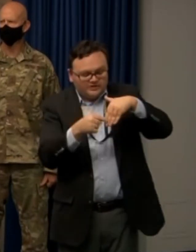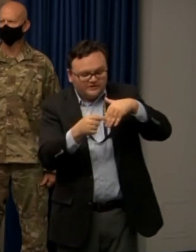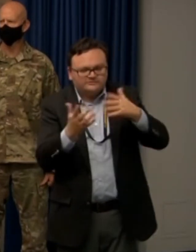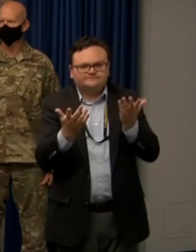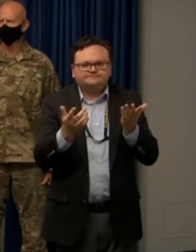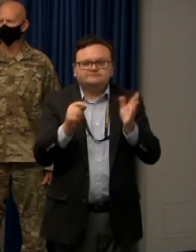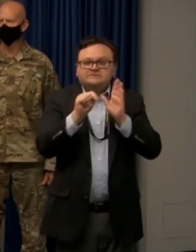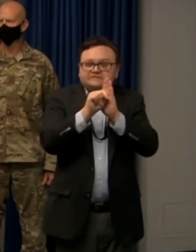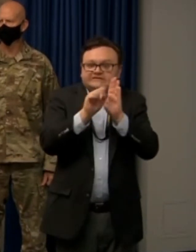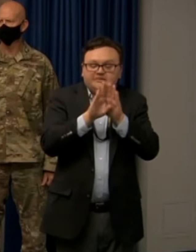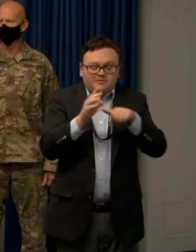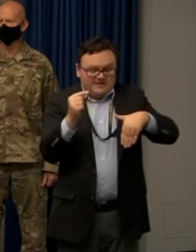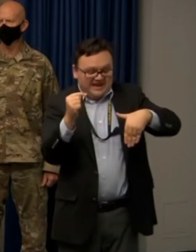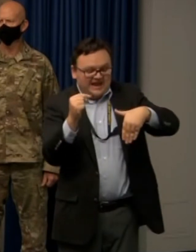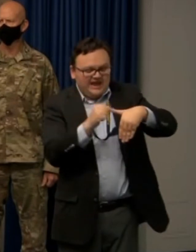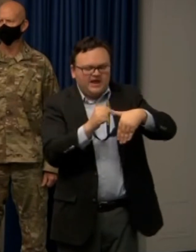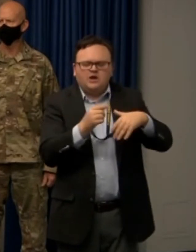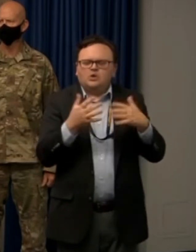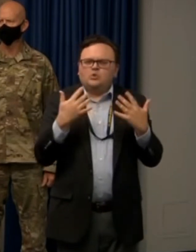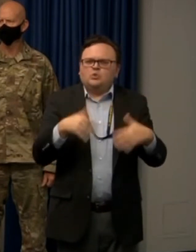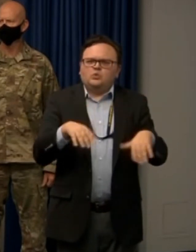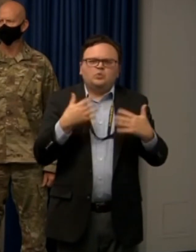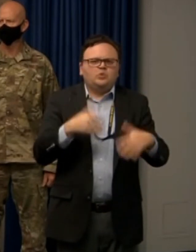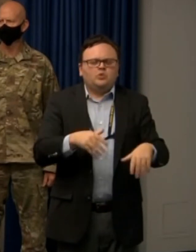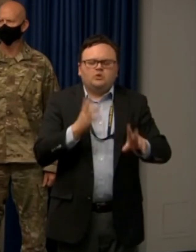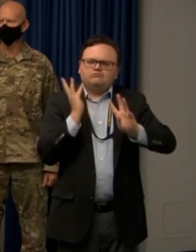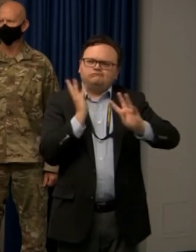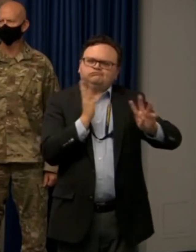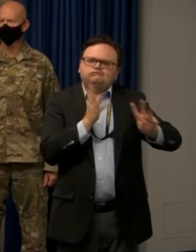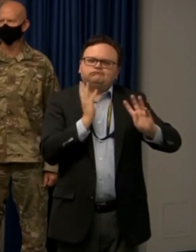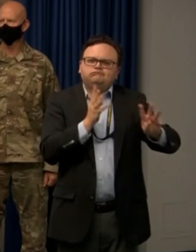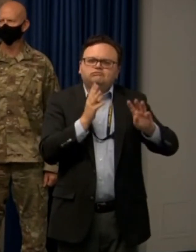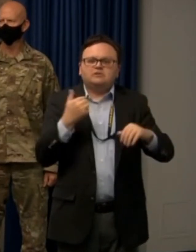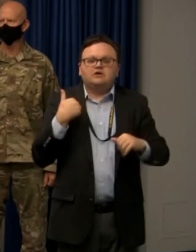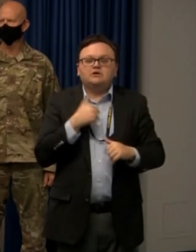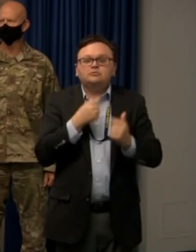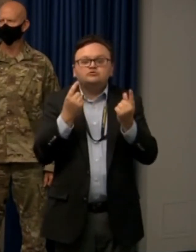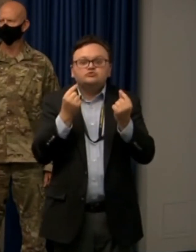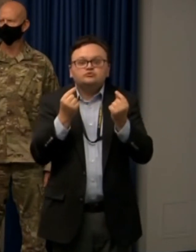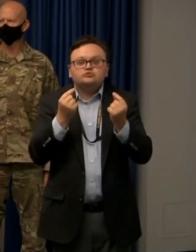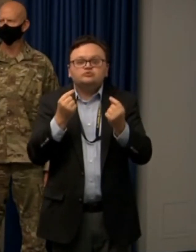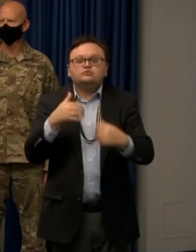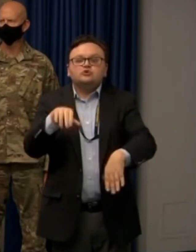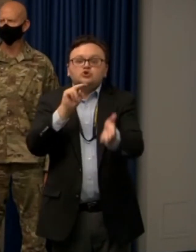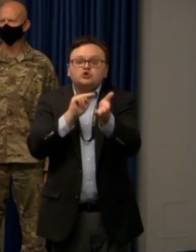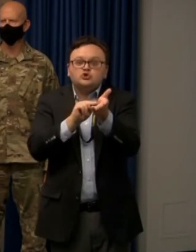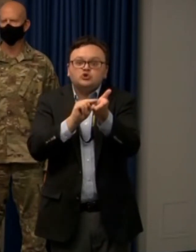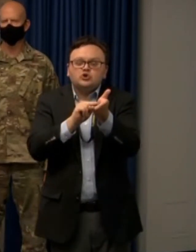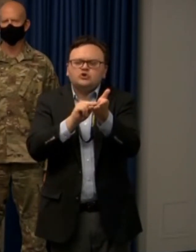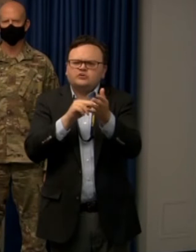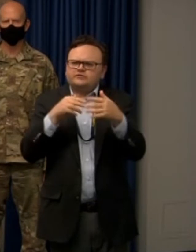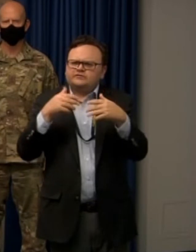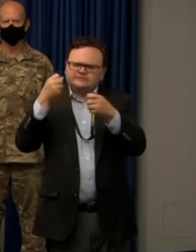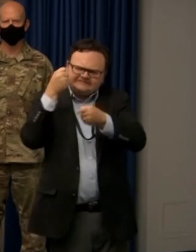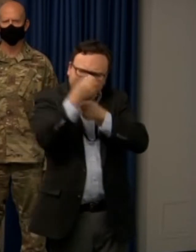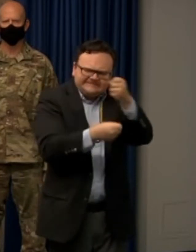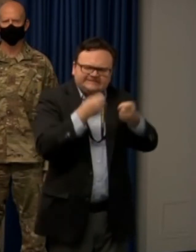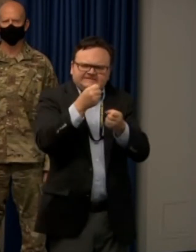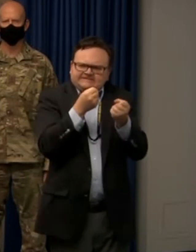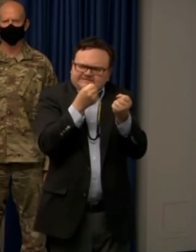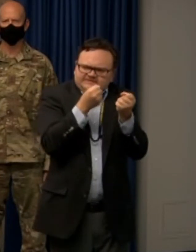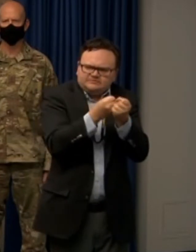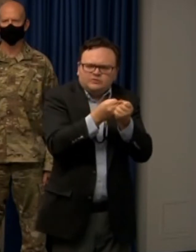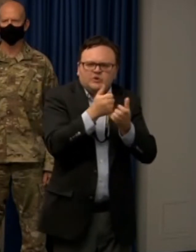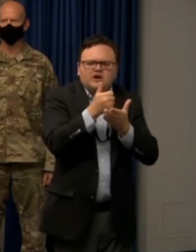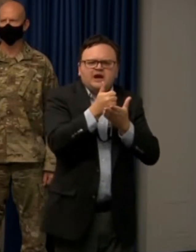Tampa Bay. So we surged a number of personnel, medical personnel, many nurses down to help relieve the burden.